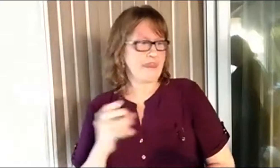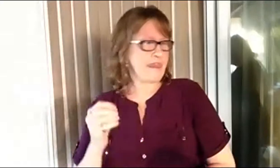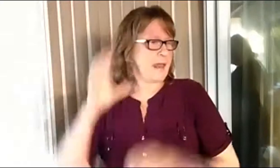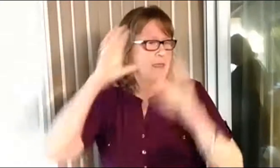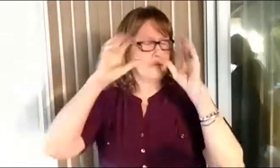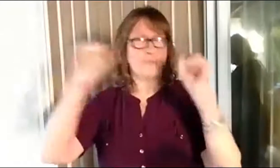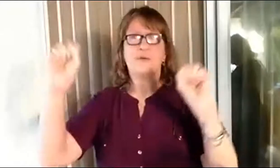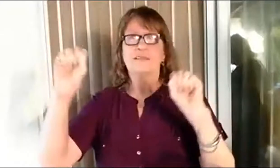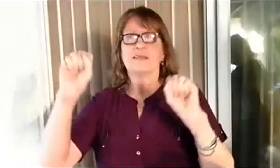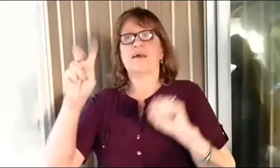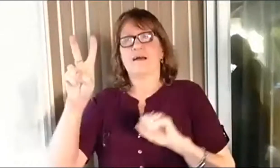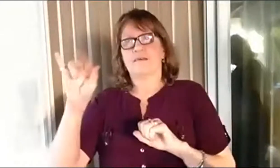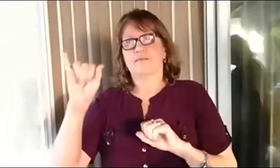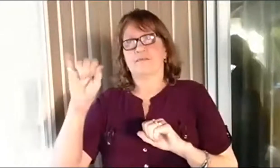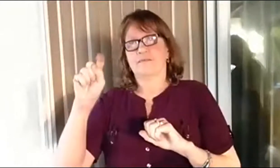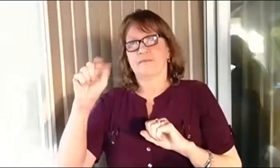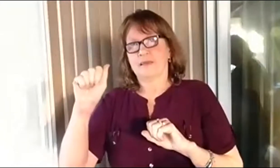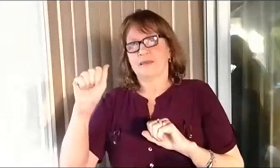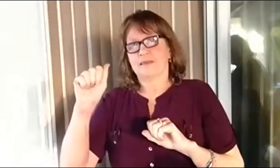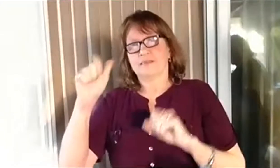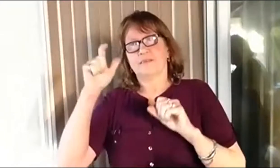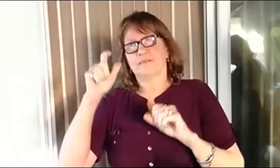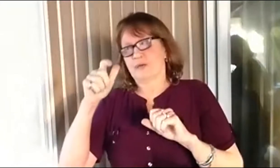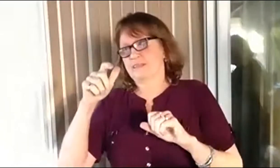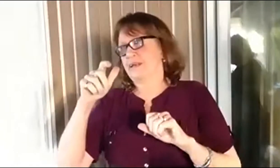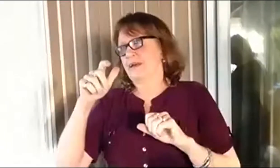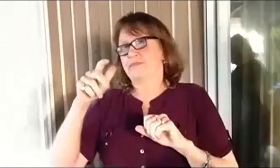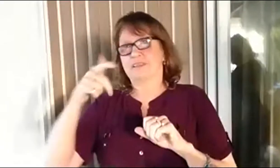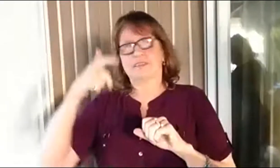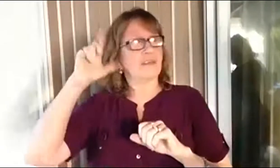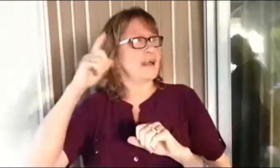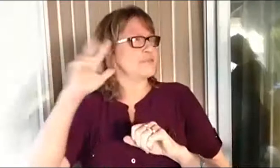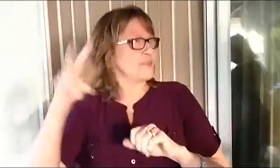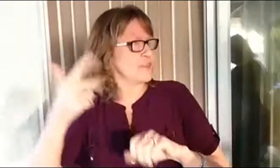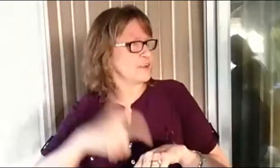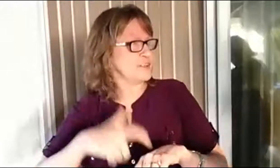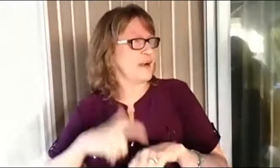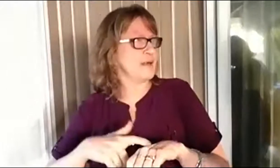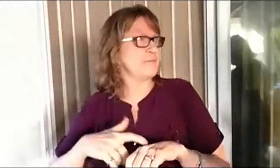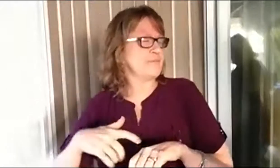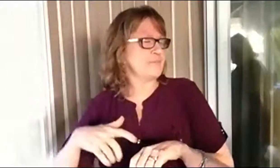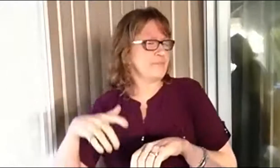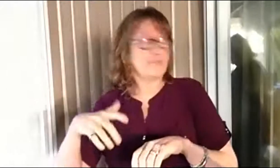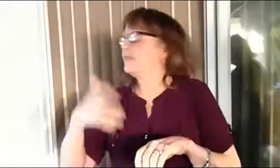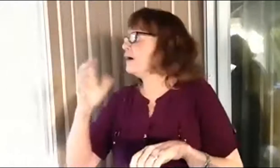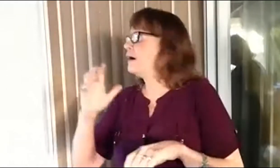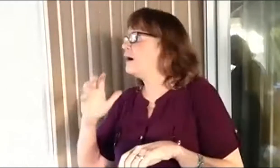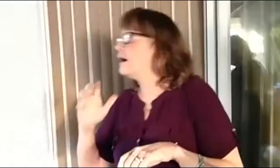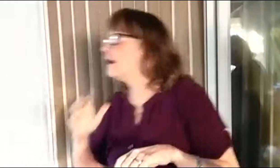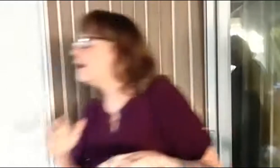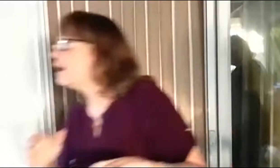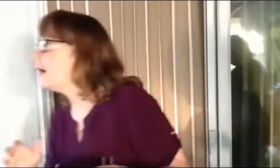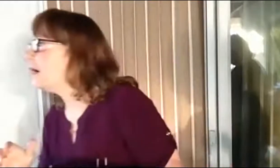President of Vista Lions Club for the third time. President of the Vista Lions for the third time. Vista